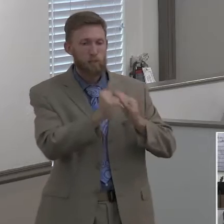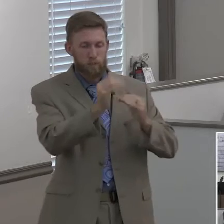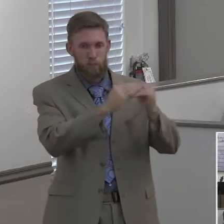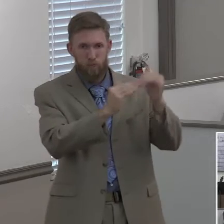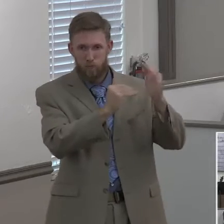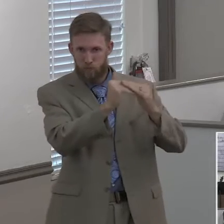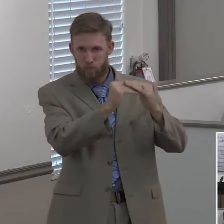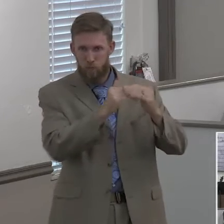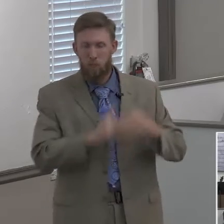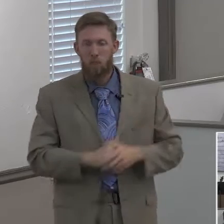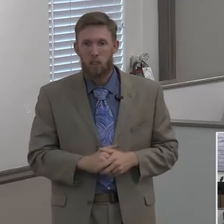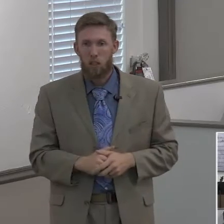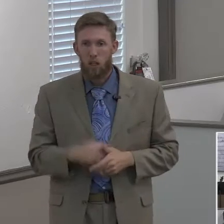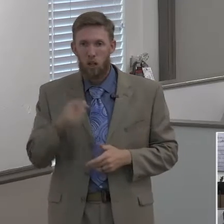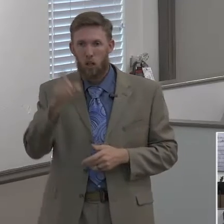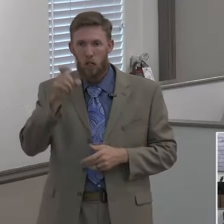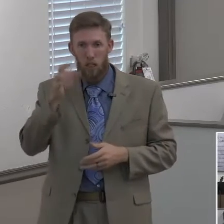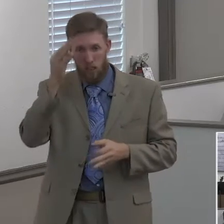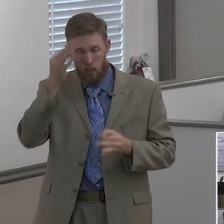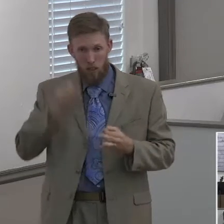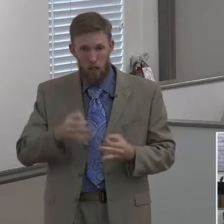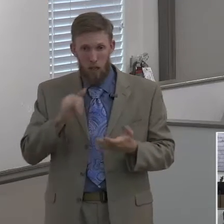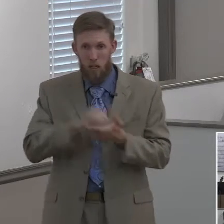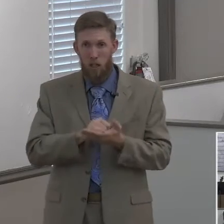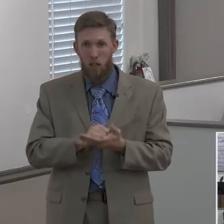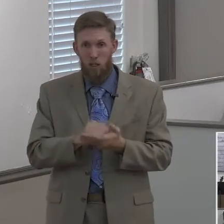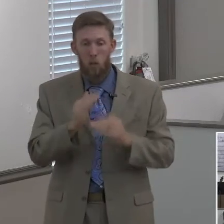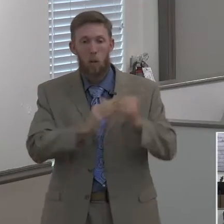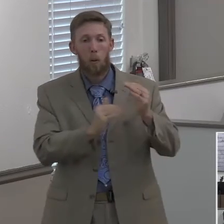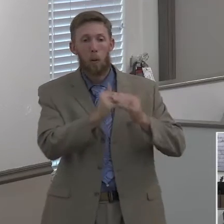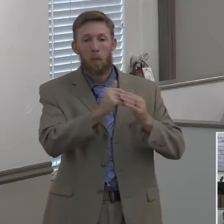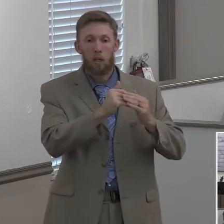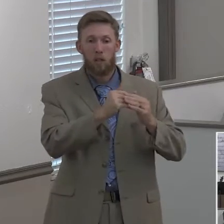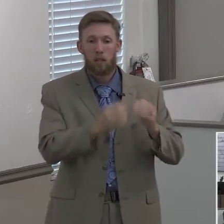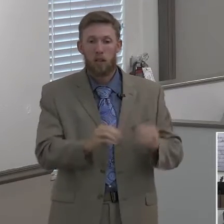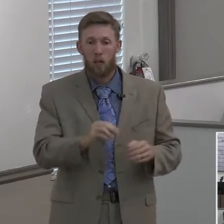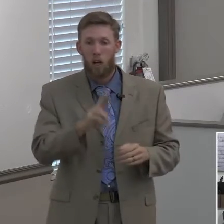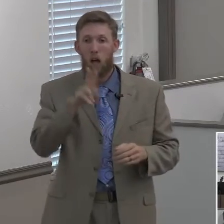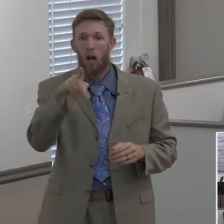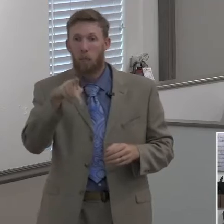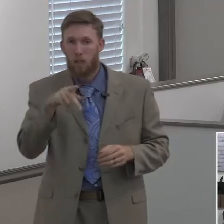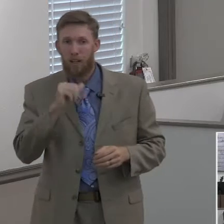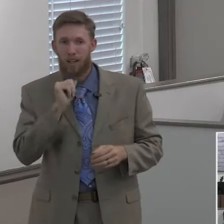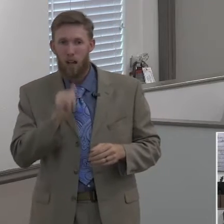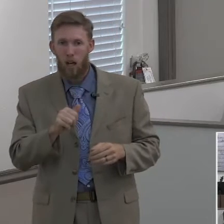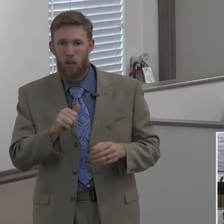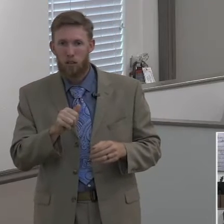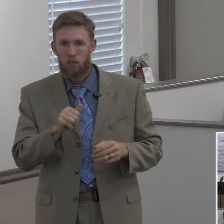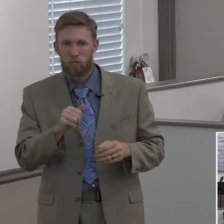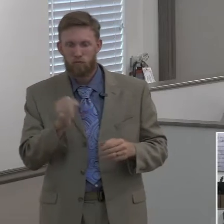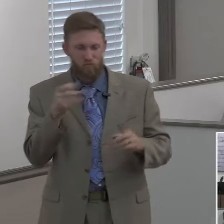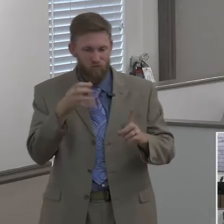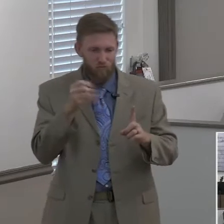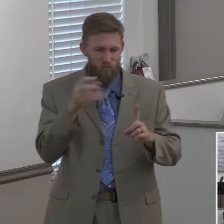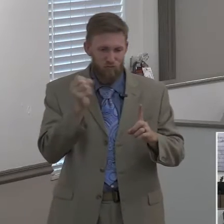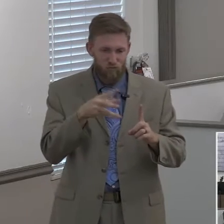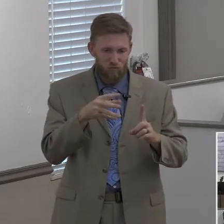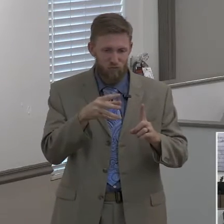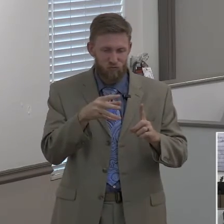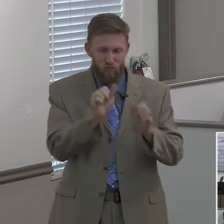You've got to make a decision to be an edifier. A builder up of people rather than tearing down of people.